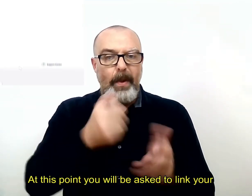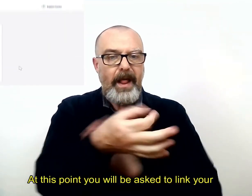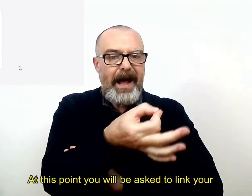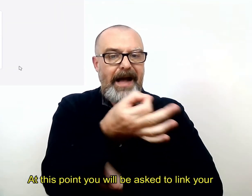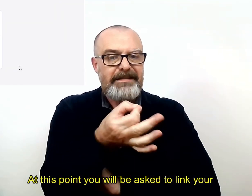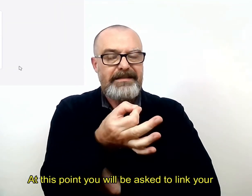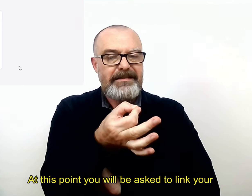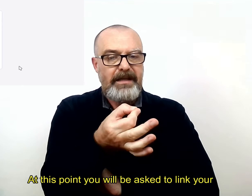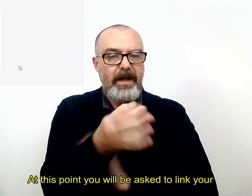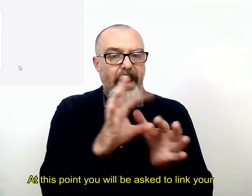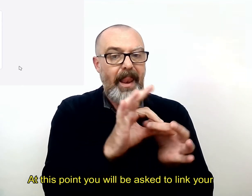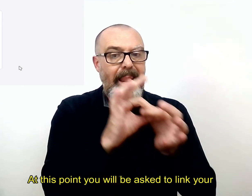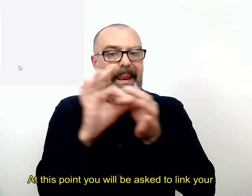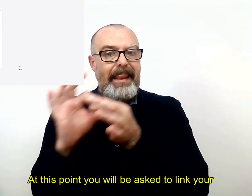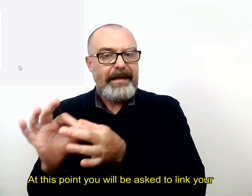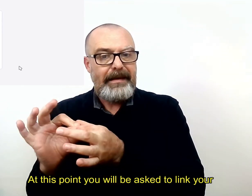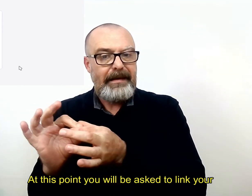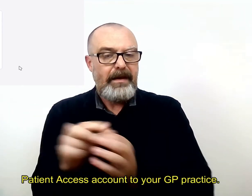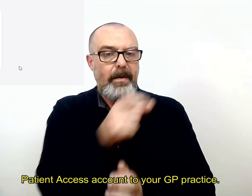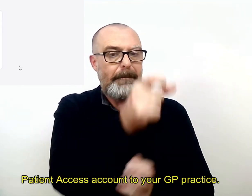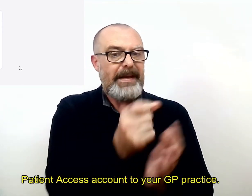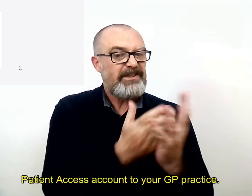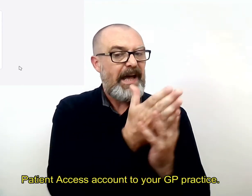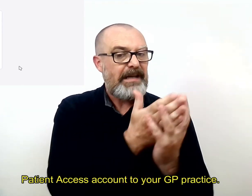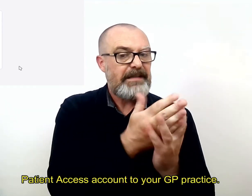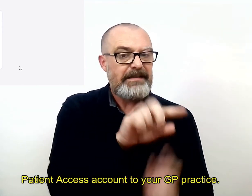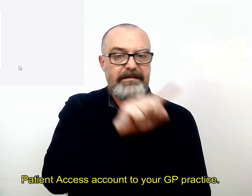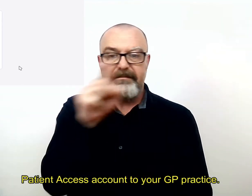At this point, you will be asked to link your GP practice to your Patient Access account.